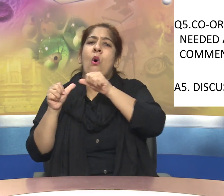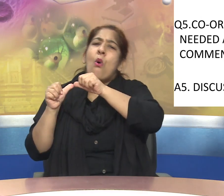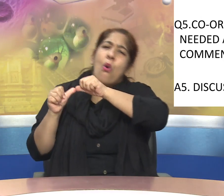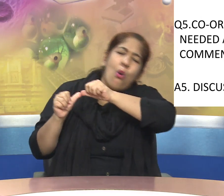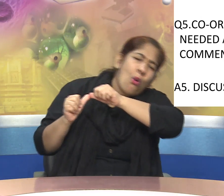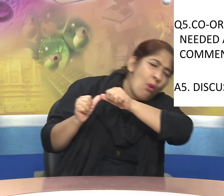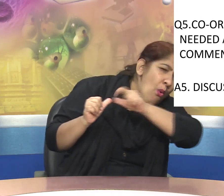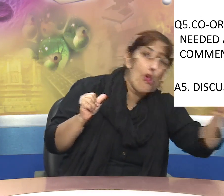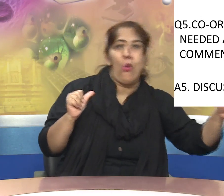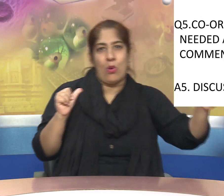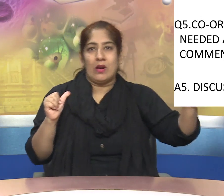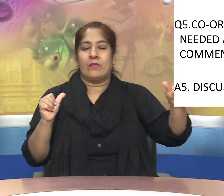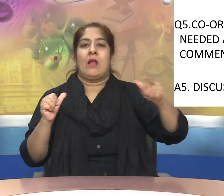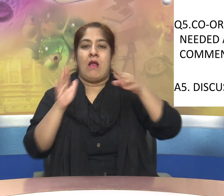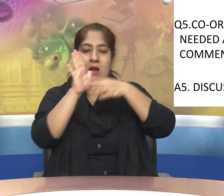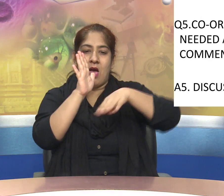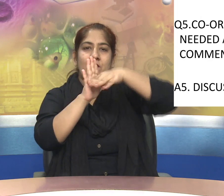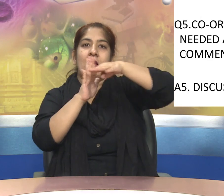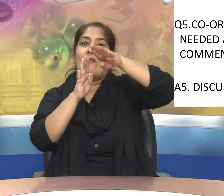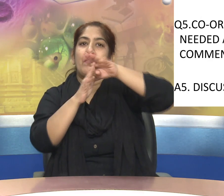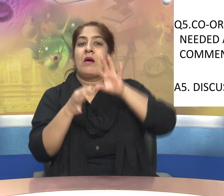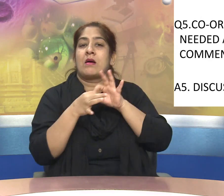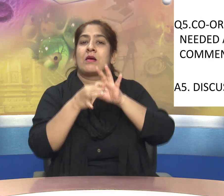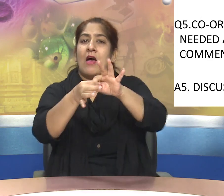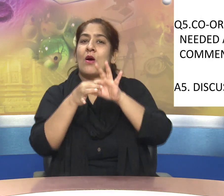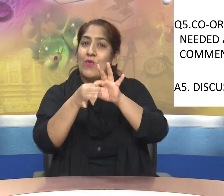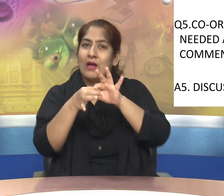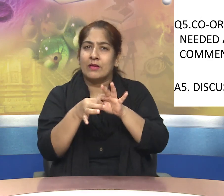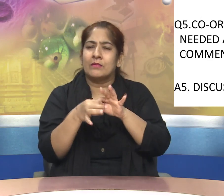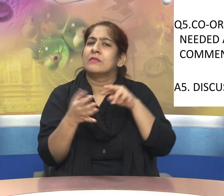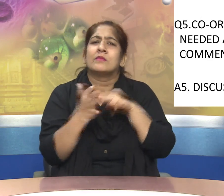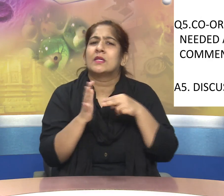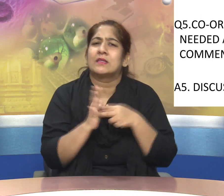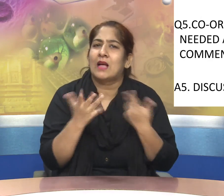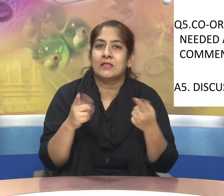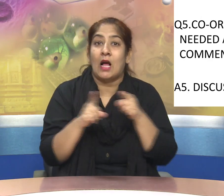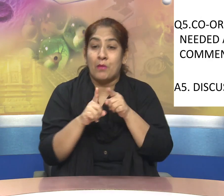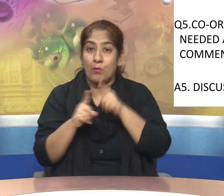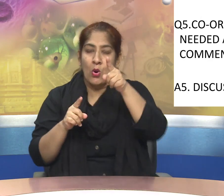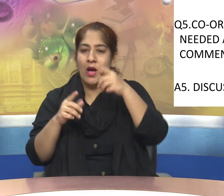5 is asking about, there are different levels in any work,